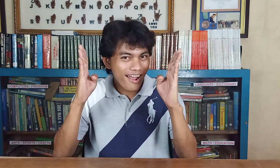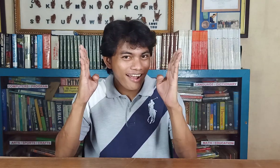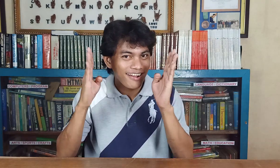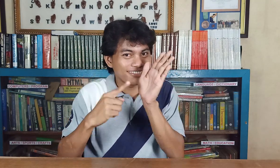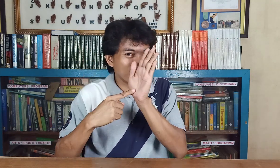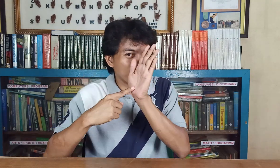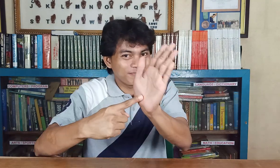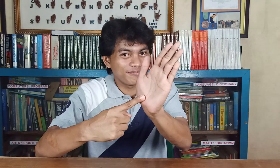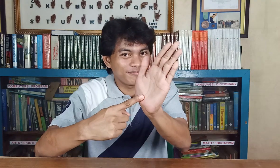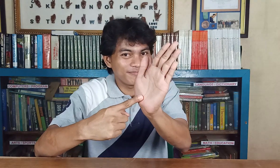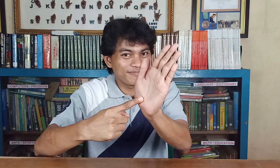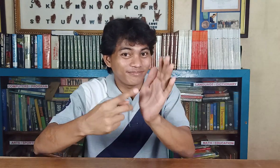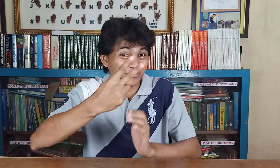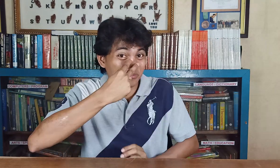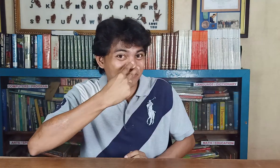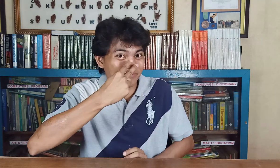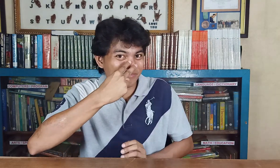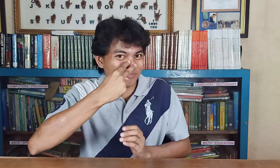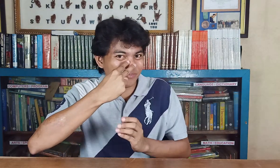the box. Now, let's open.